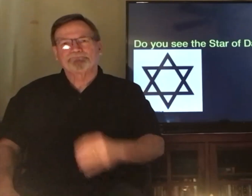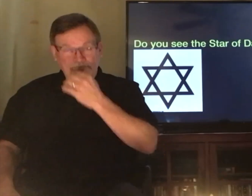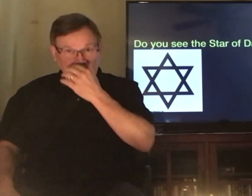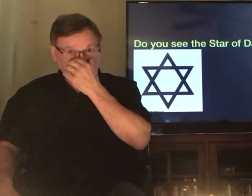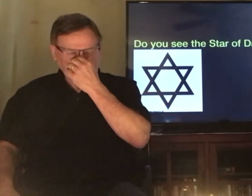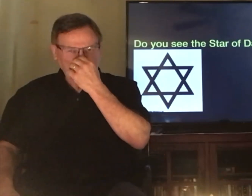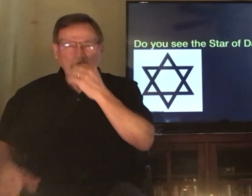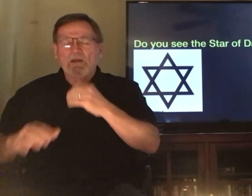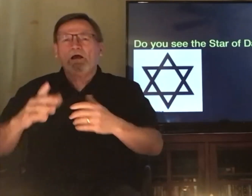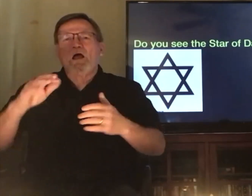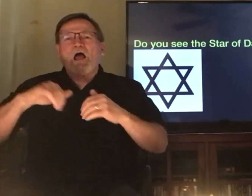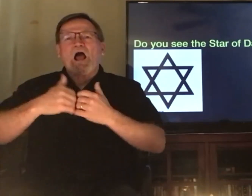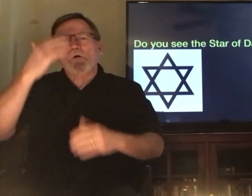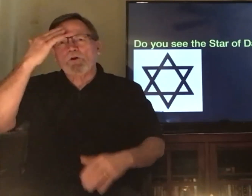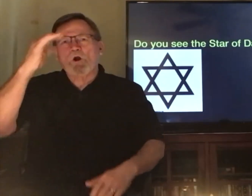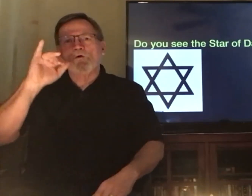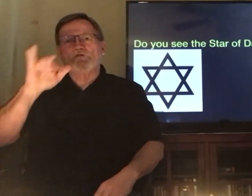Okay, two.